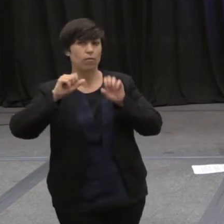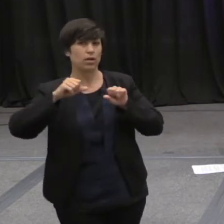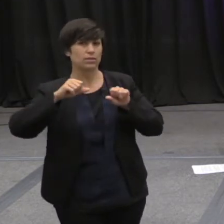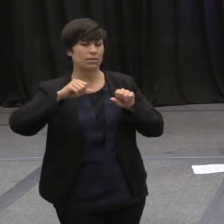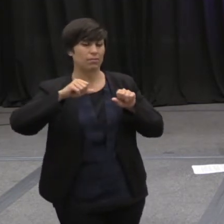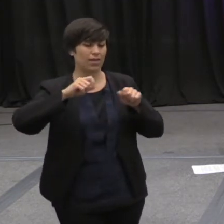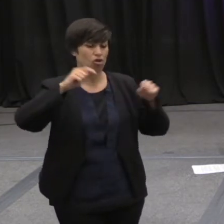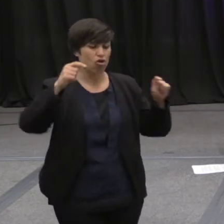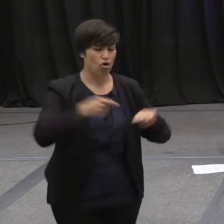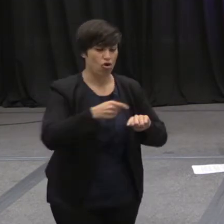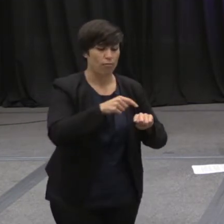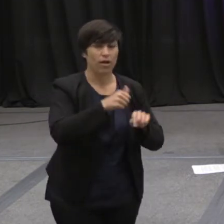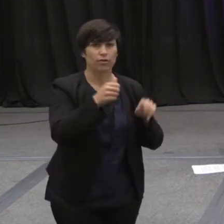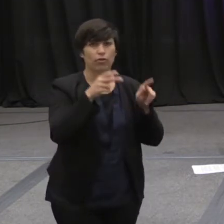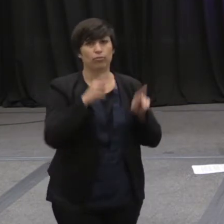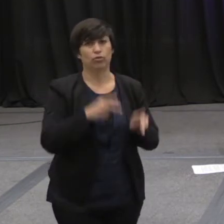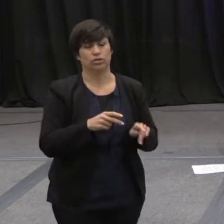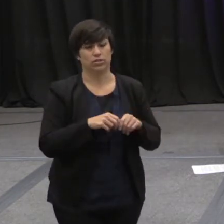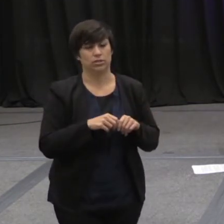And